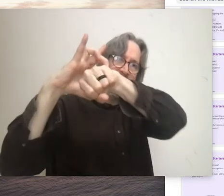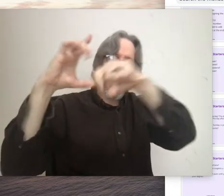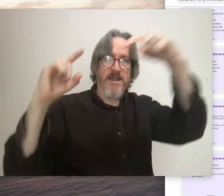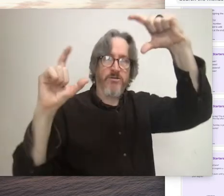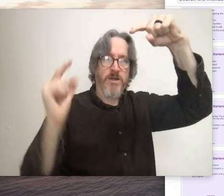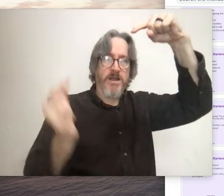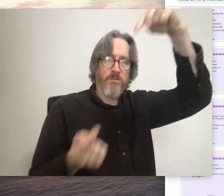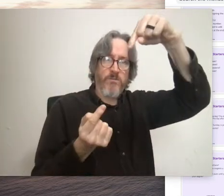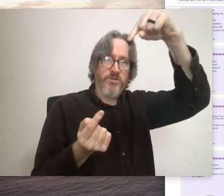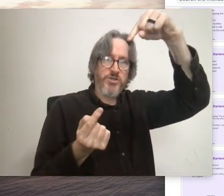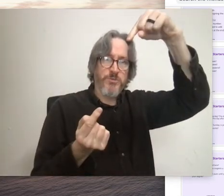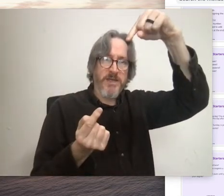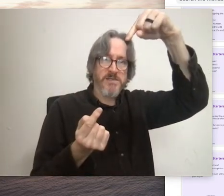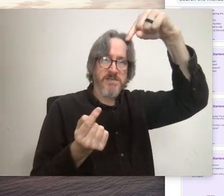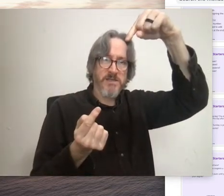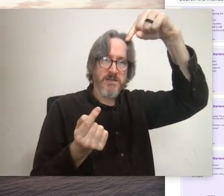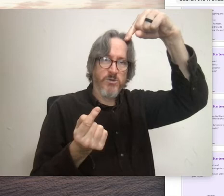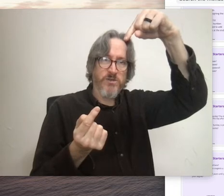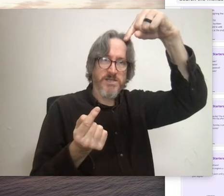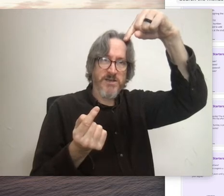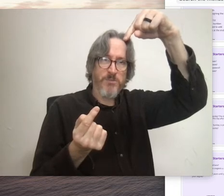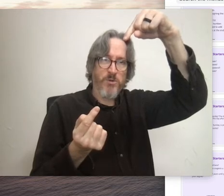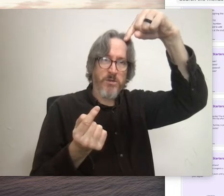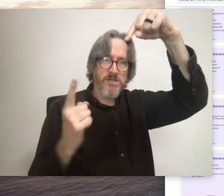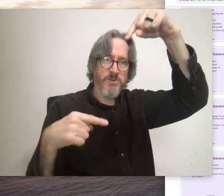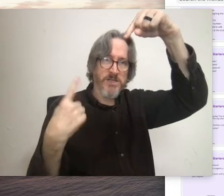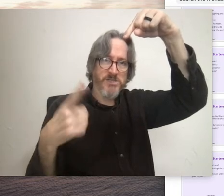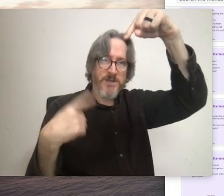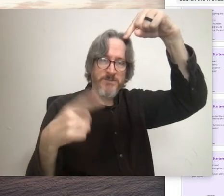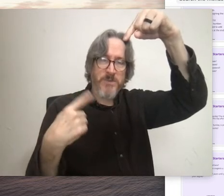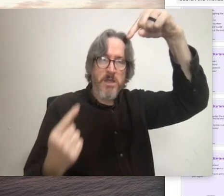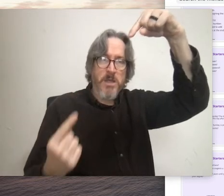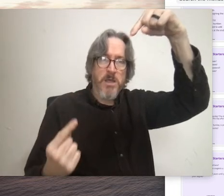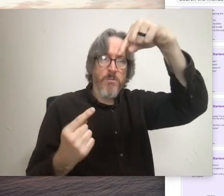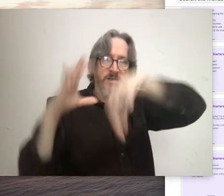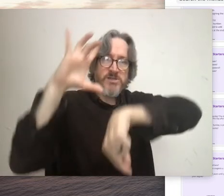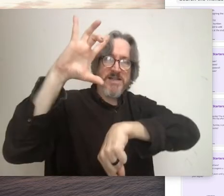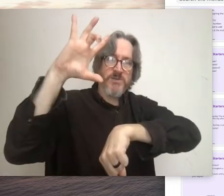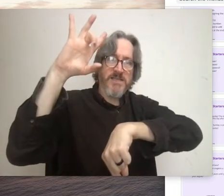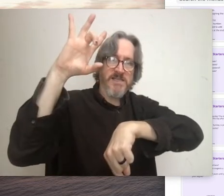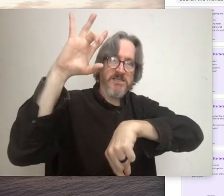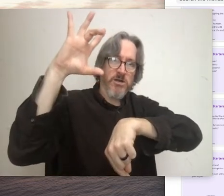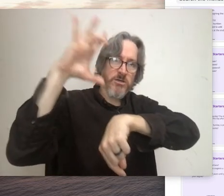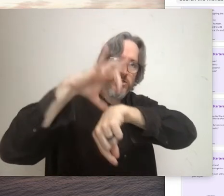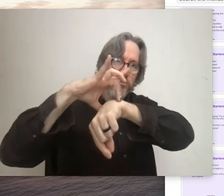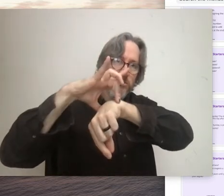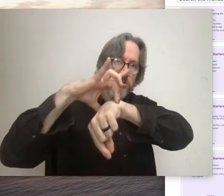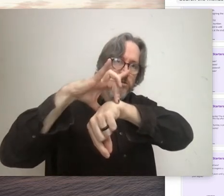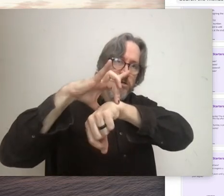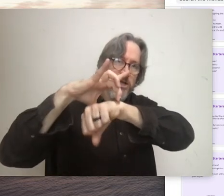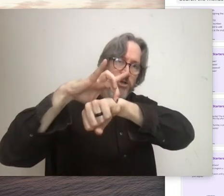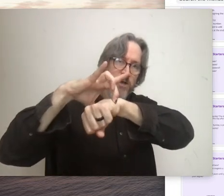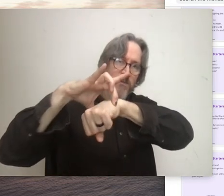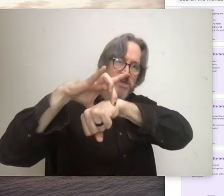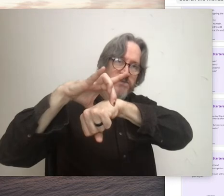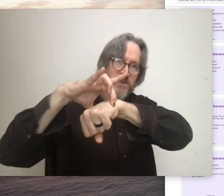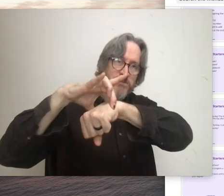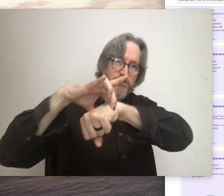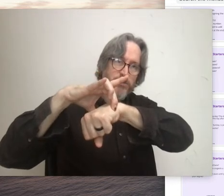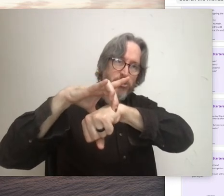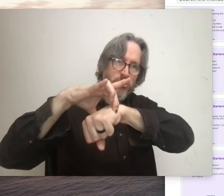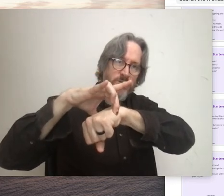that stand, right, with two pins, the North and South Pole, so it can spin. Boom. So that's what these things are. And you grab